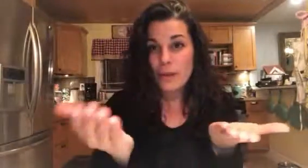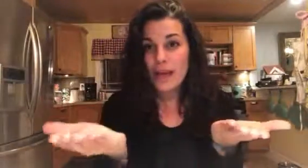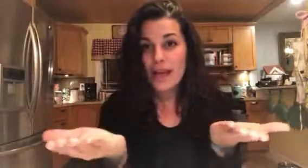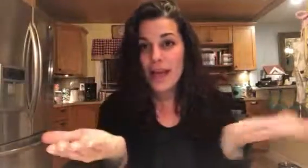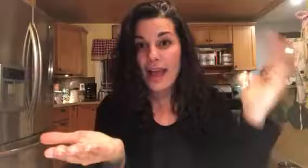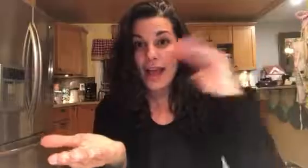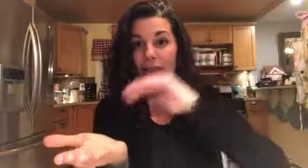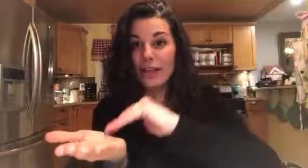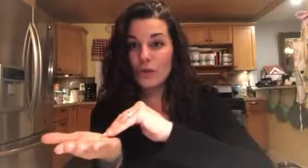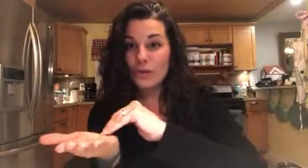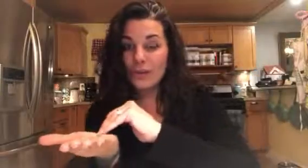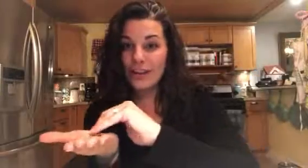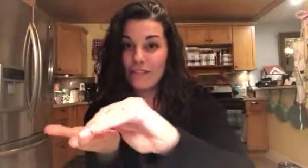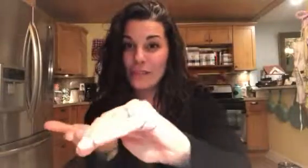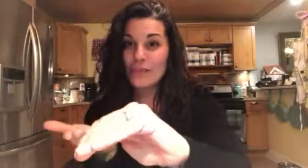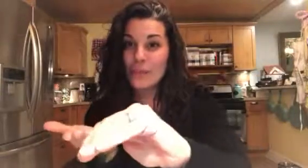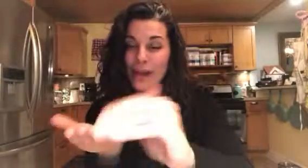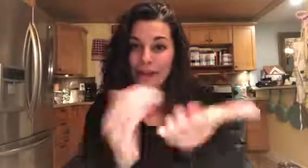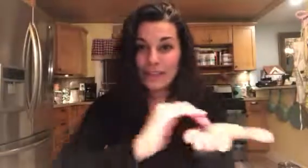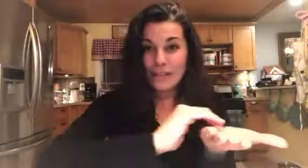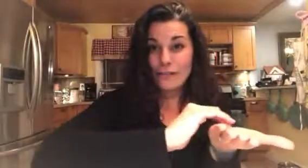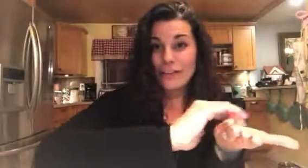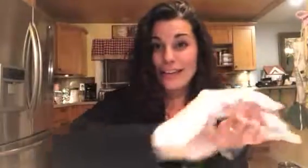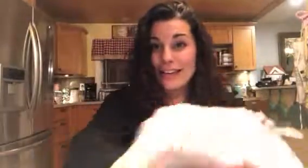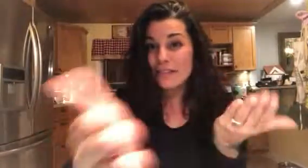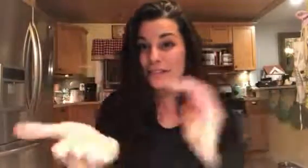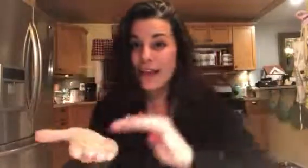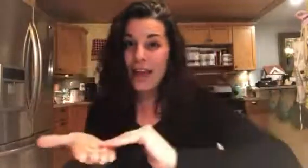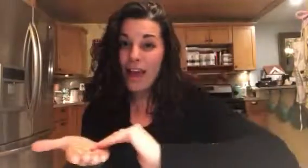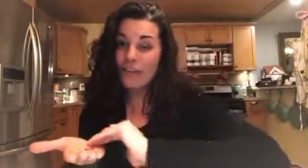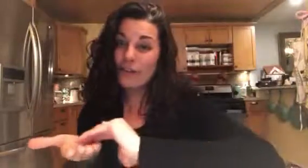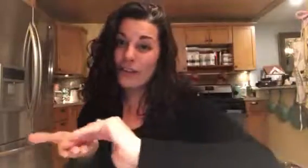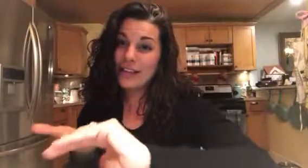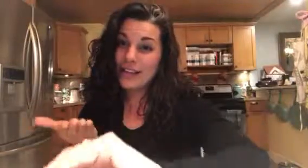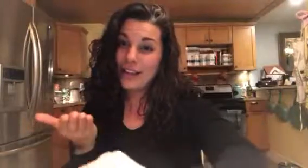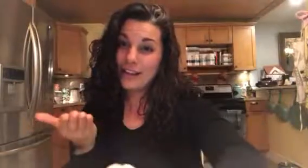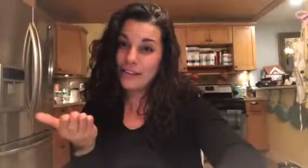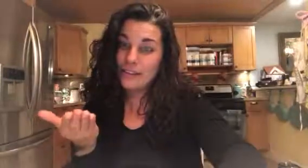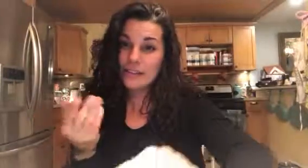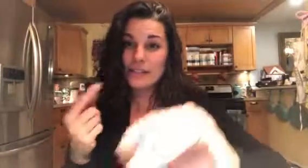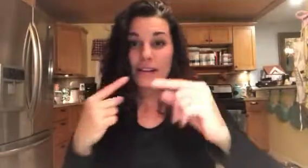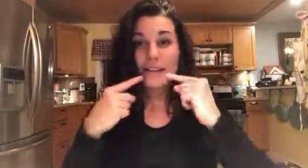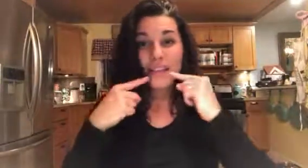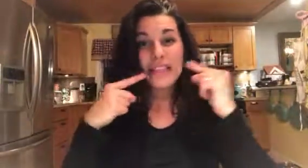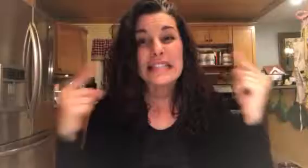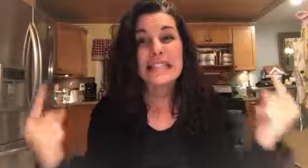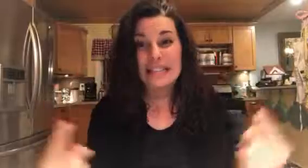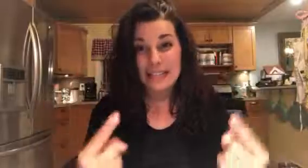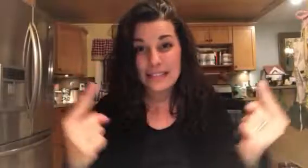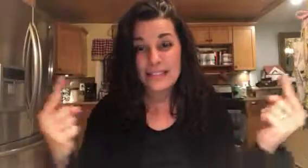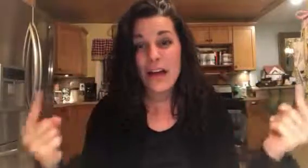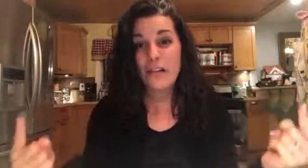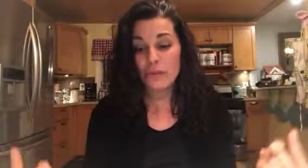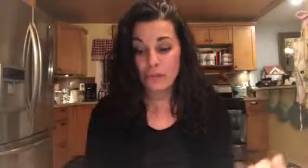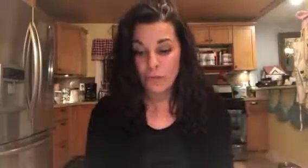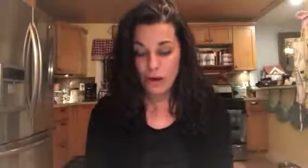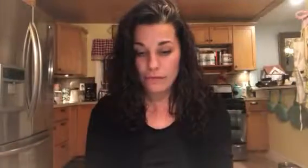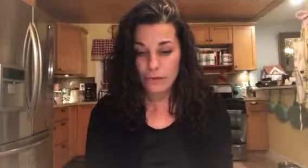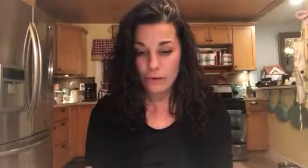way, and then you forgive this way. He forgives and forgives the sins of the